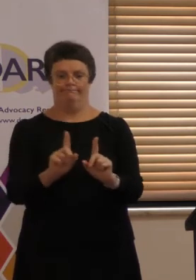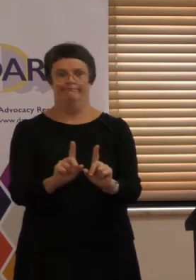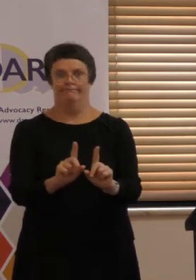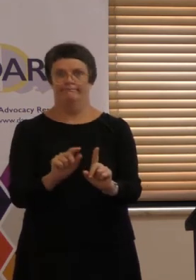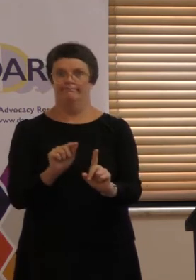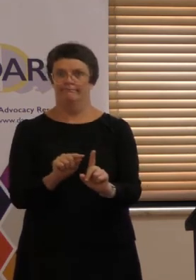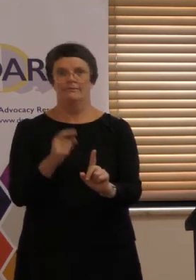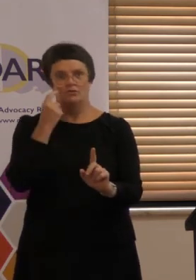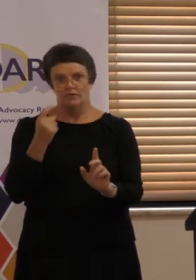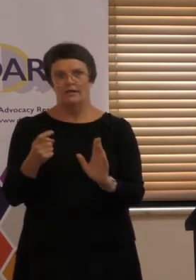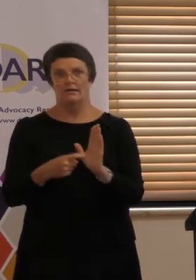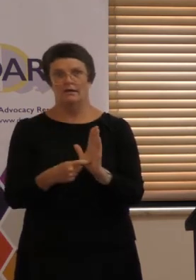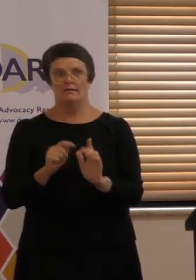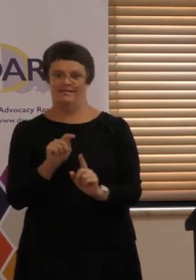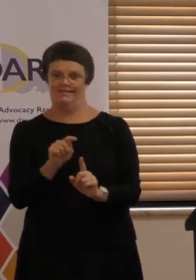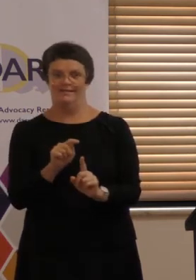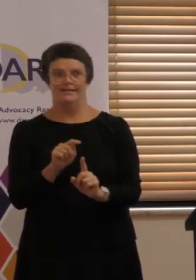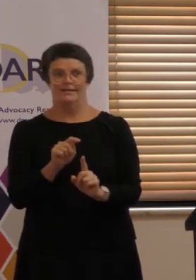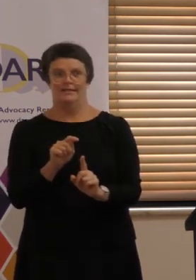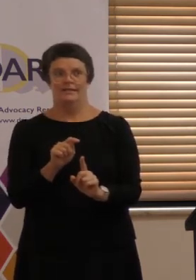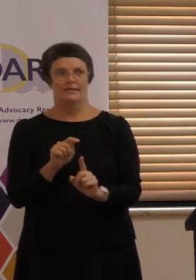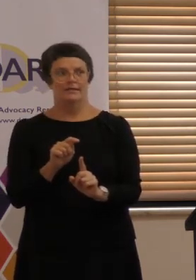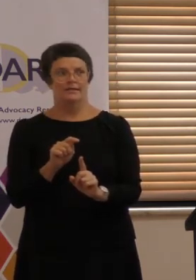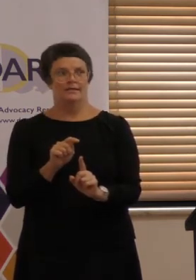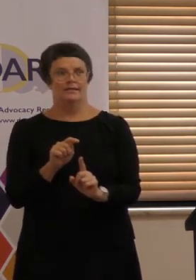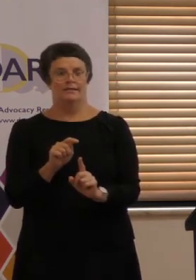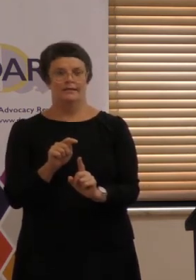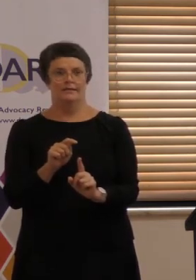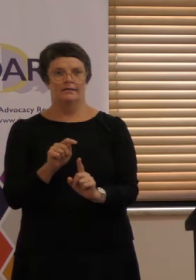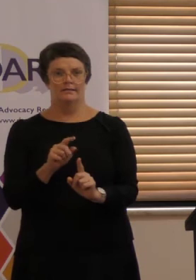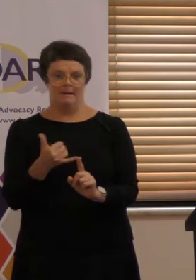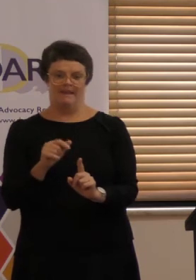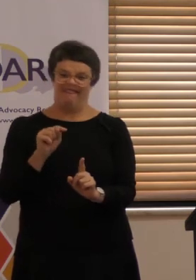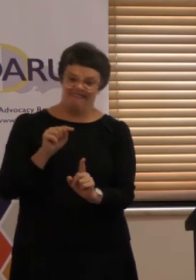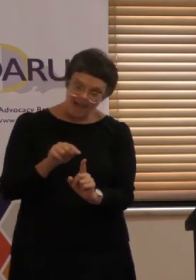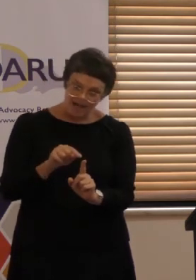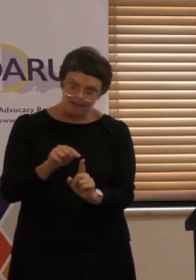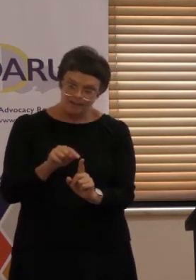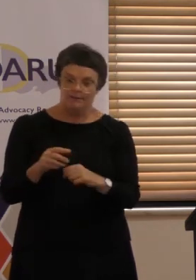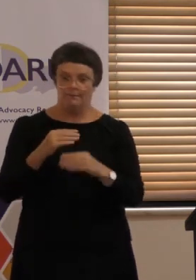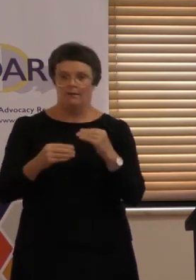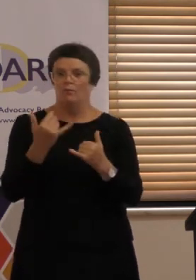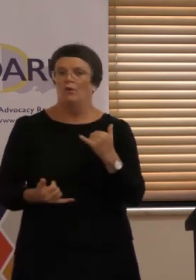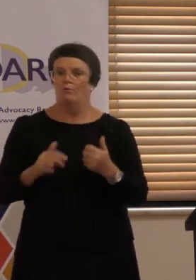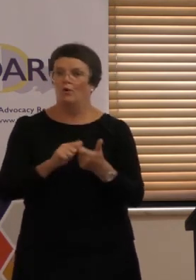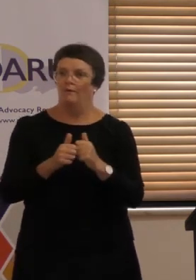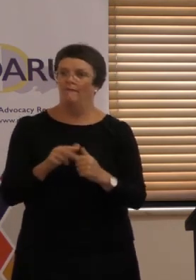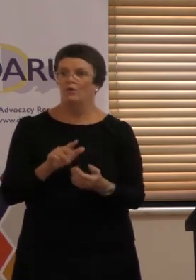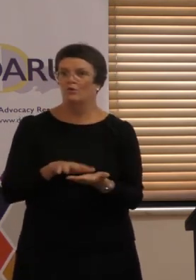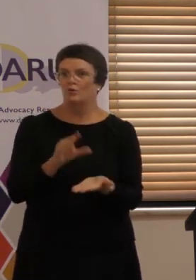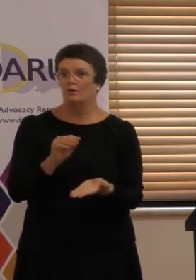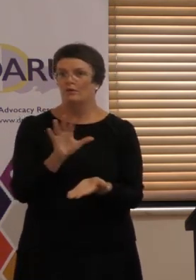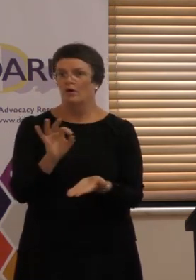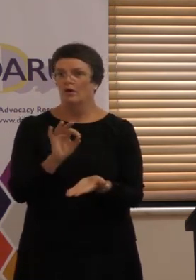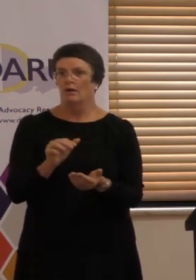to recognise when that use of an aid might actually be more of a problem for a student in